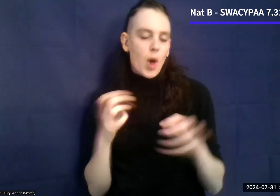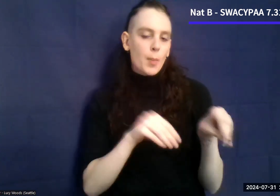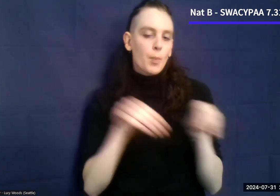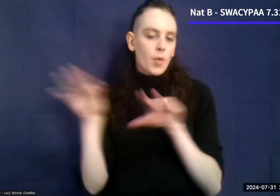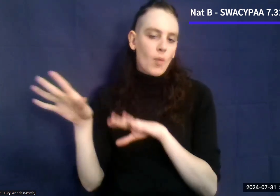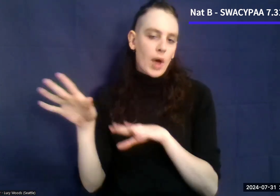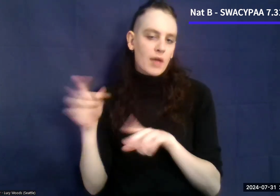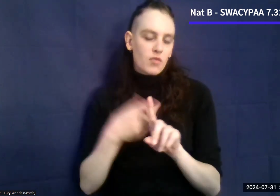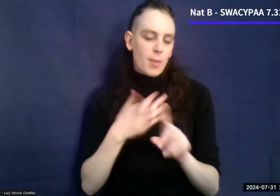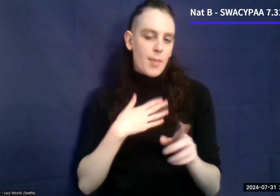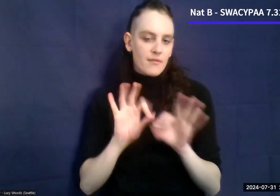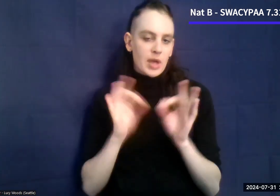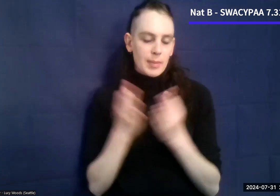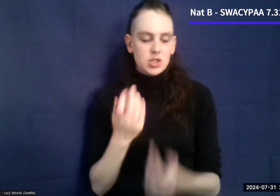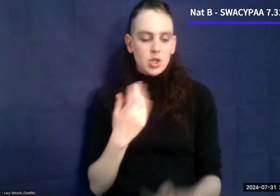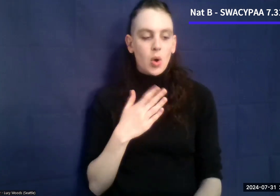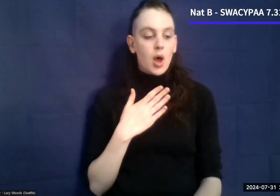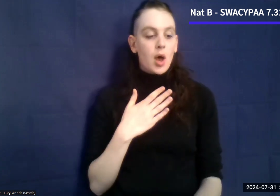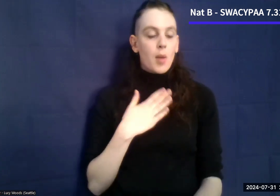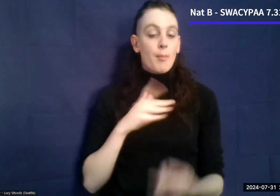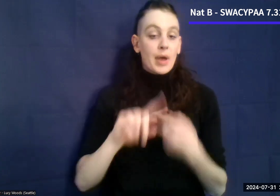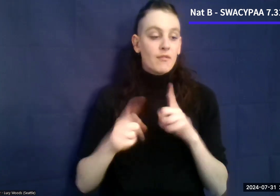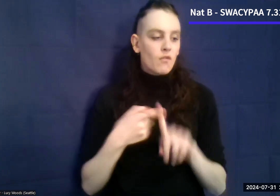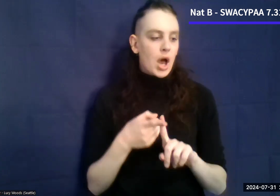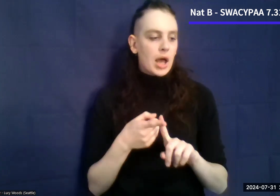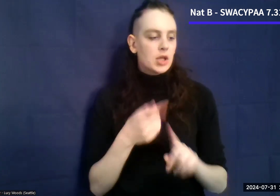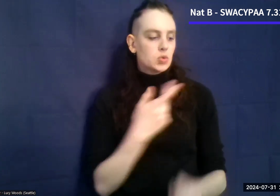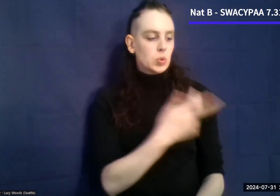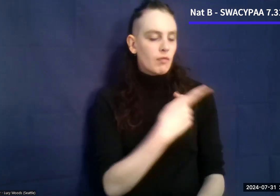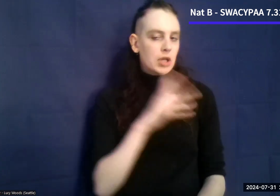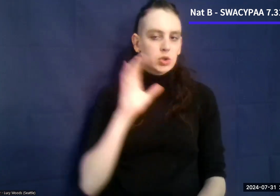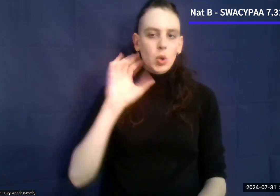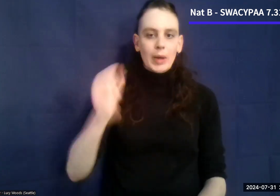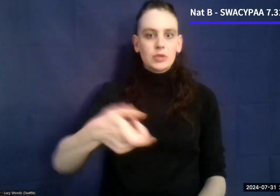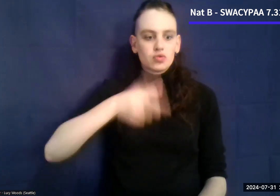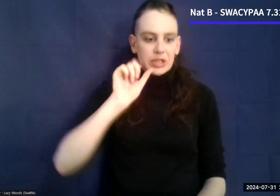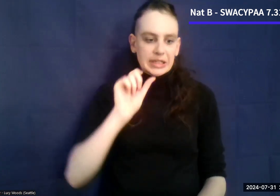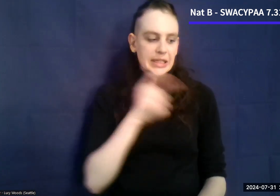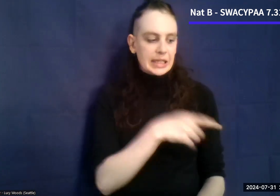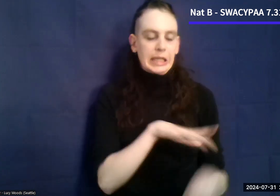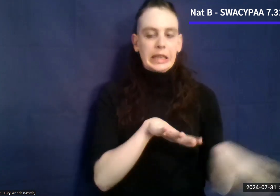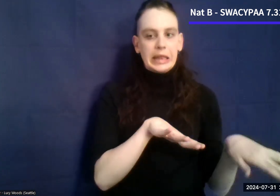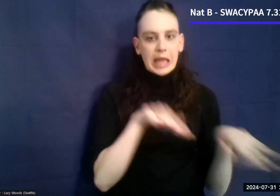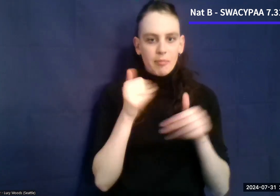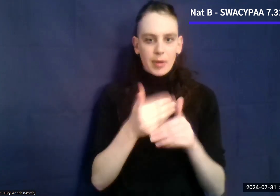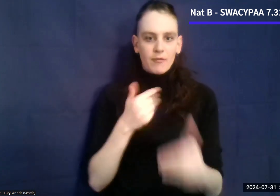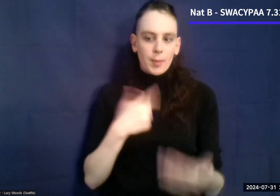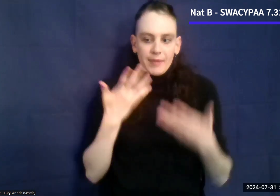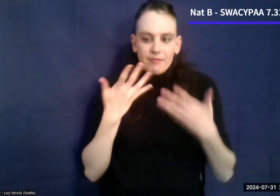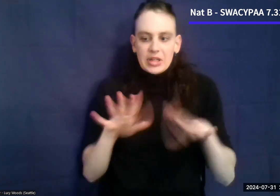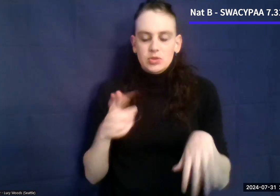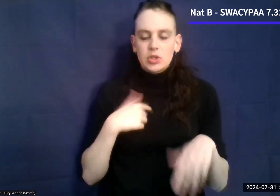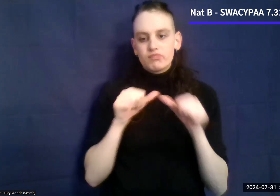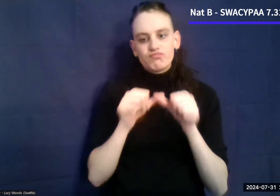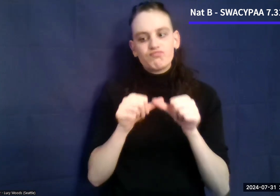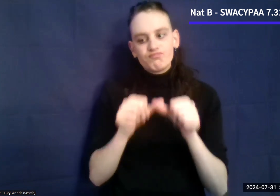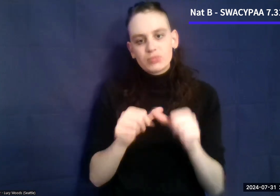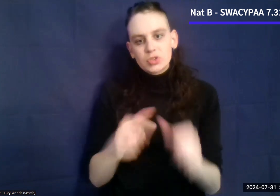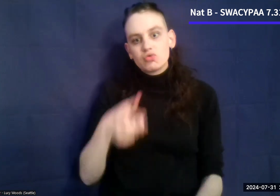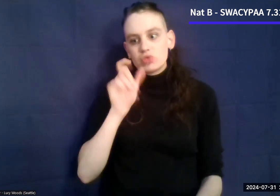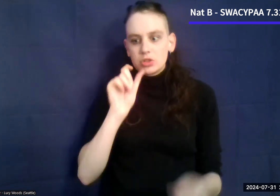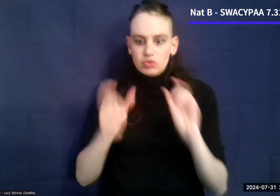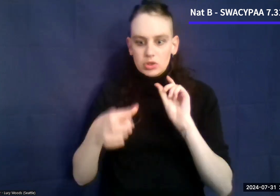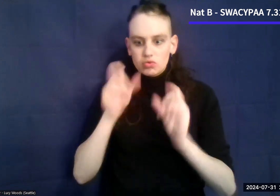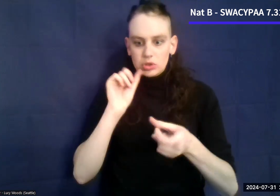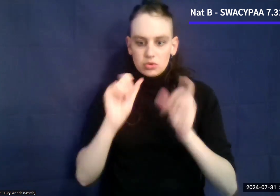went out drinking with a friend, and he left before I was done. So I just kept drinking. And it was like obviously at a bar